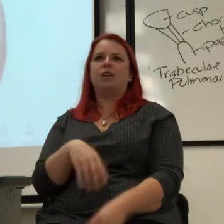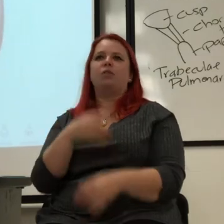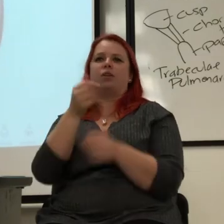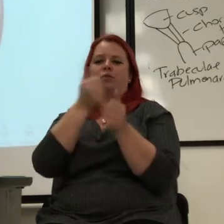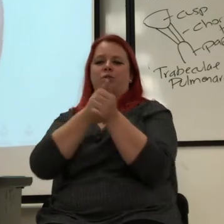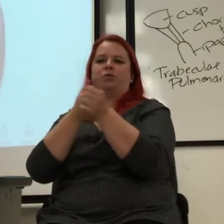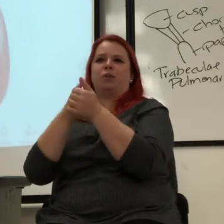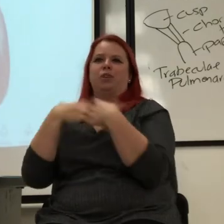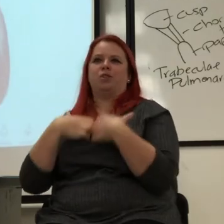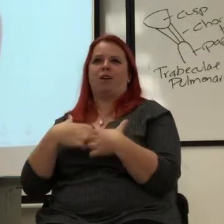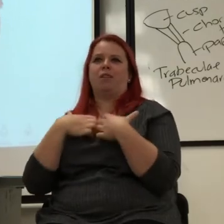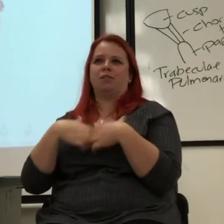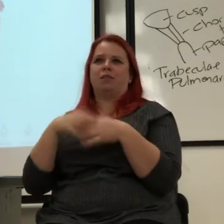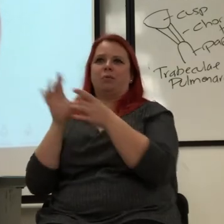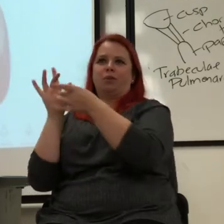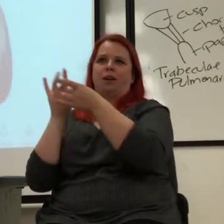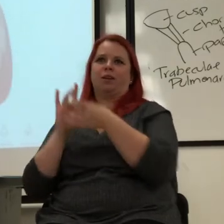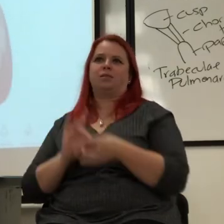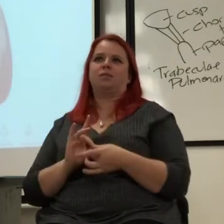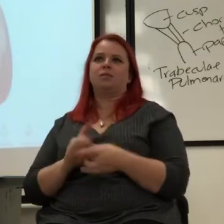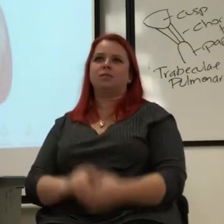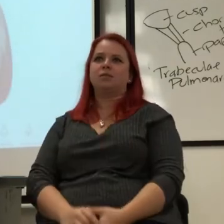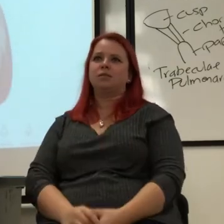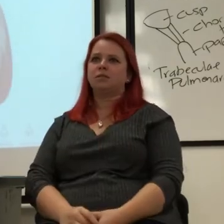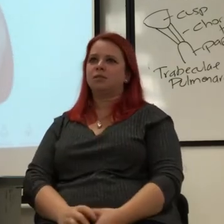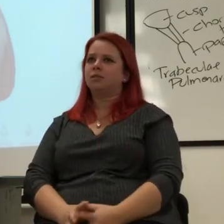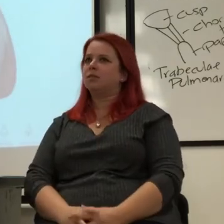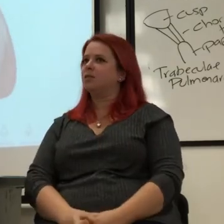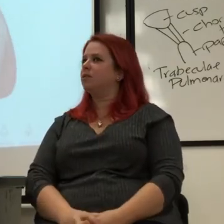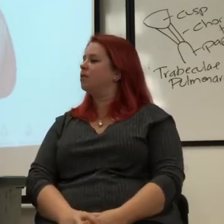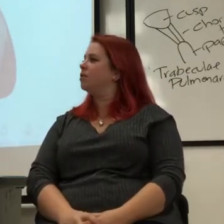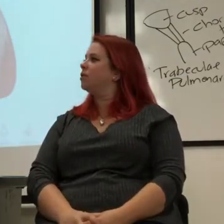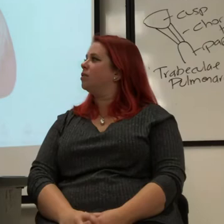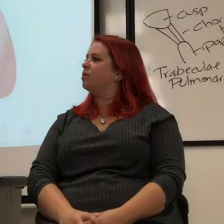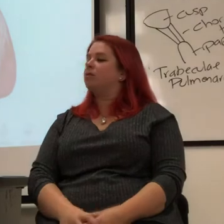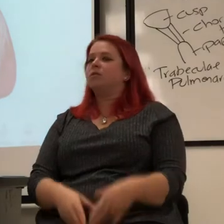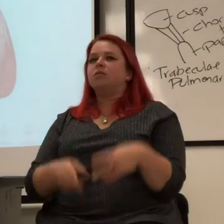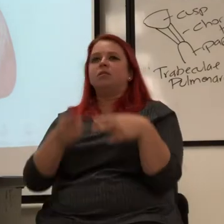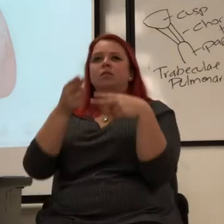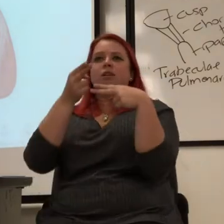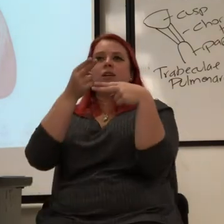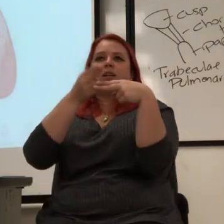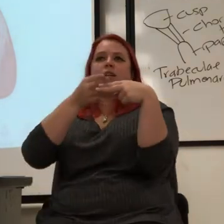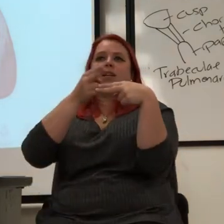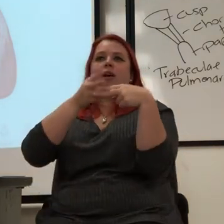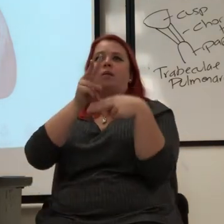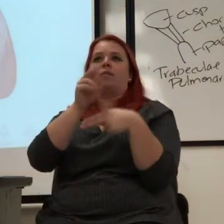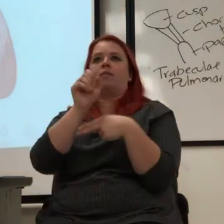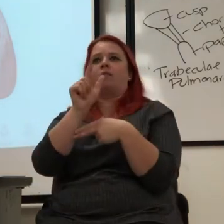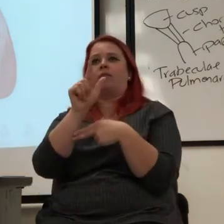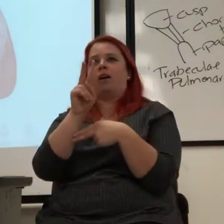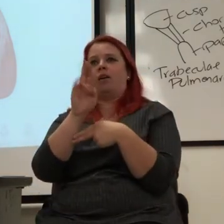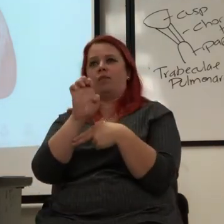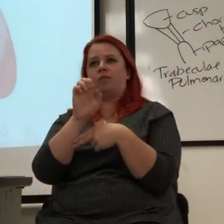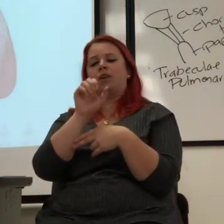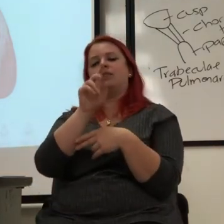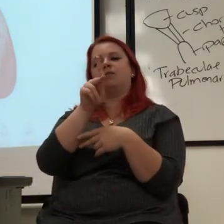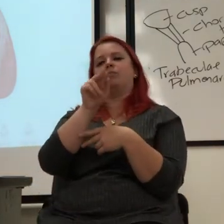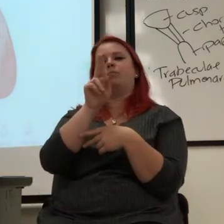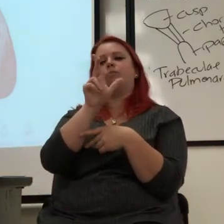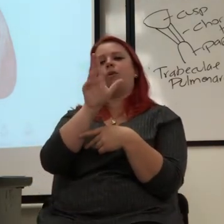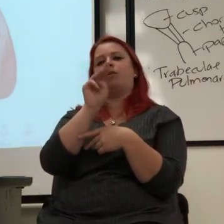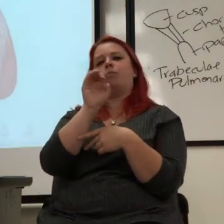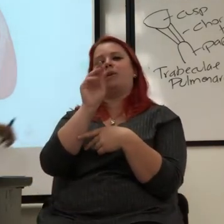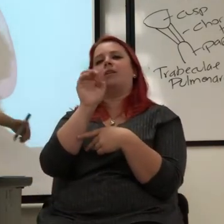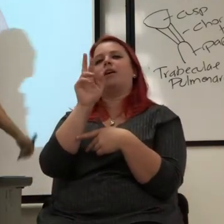Can't quite see that here, but just know that. And the name of the valve is pulmonary semilunar valve, so I'll